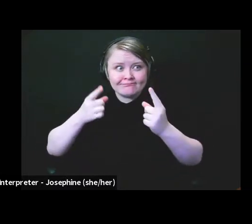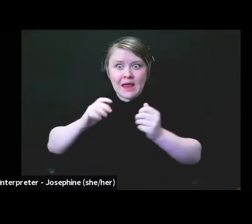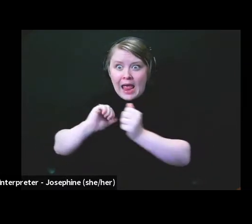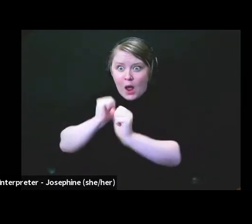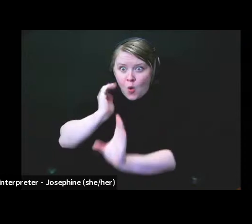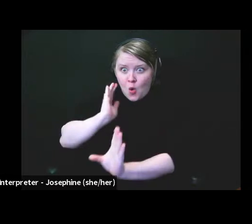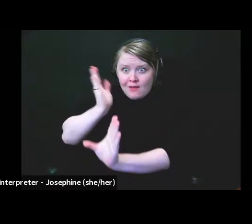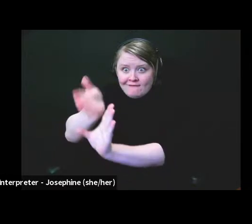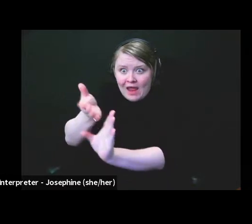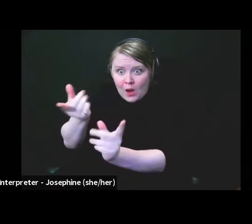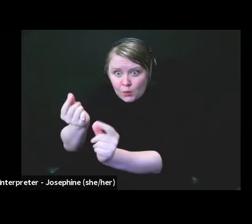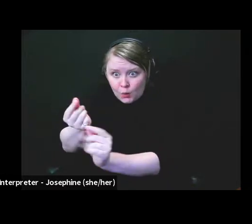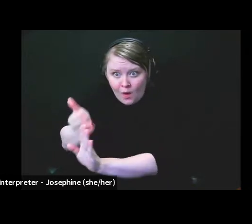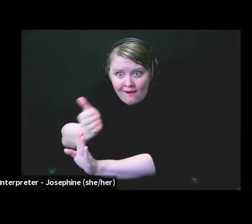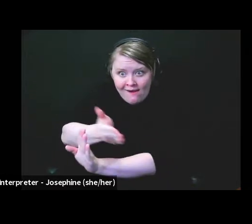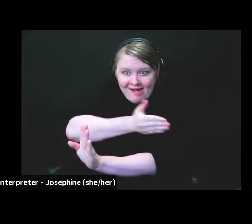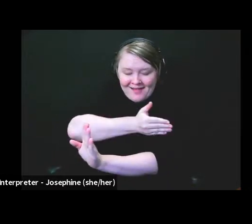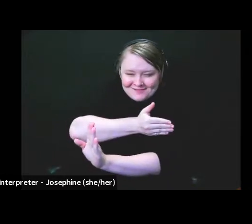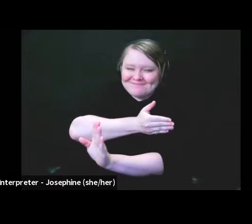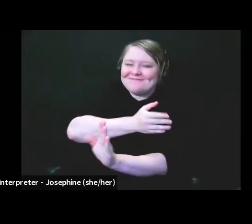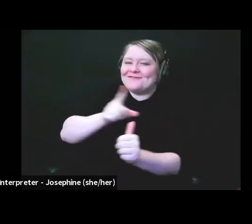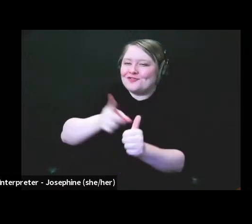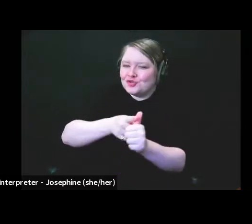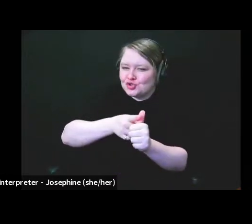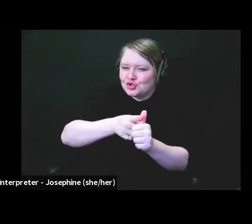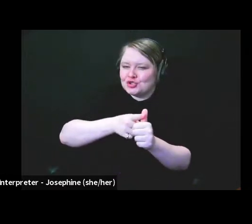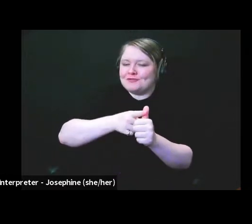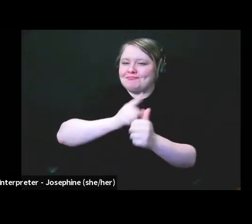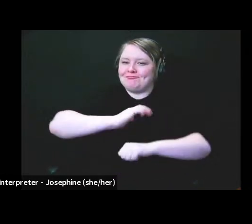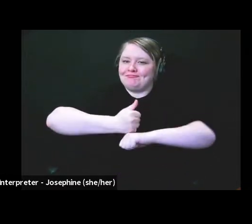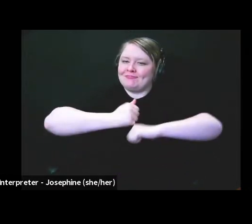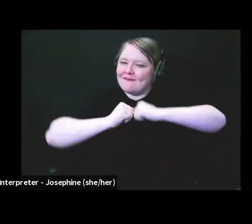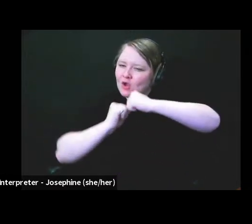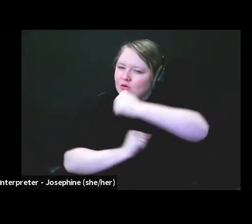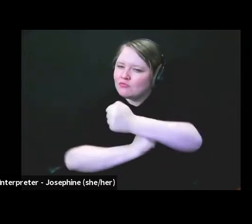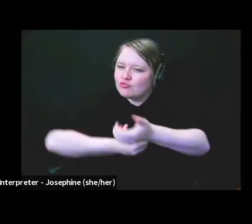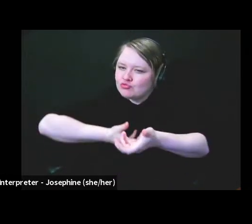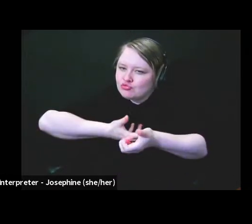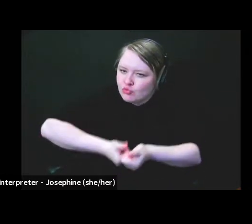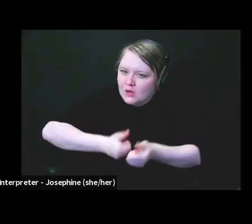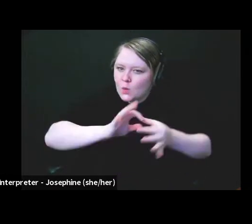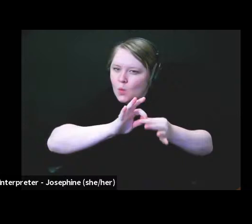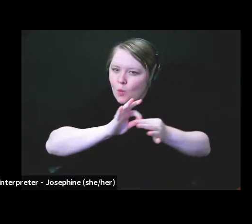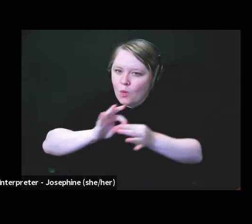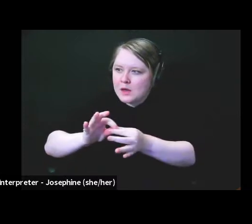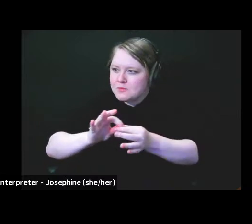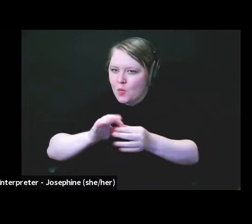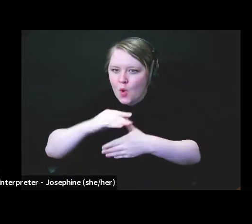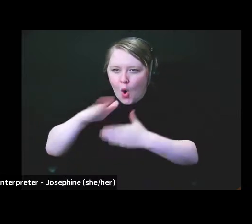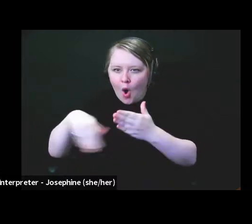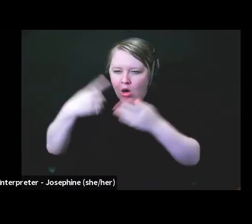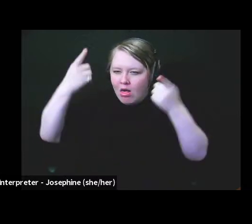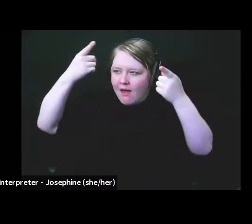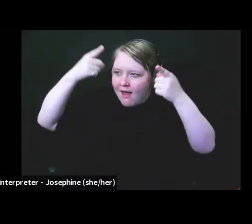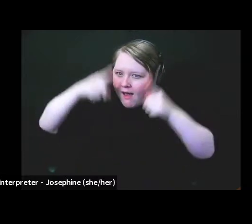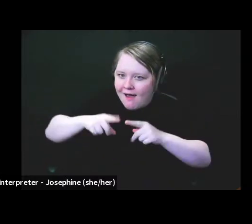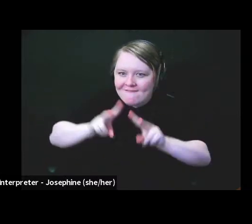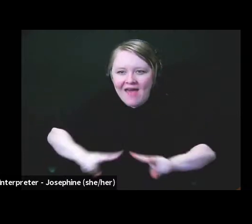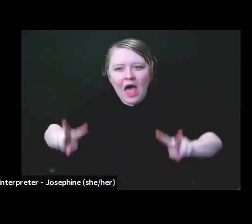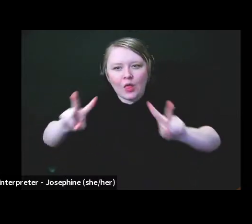you first have to start with a foundation of trust and actual relationships and values alignment. So a lot of the